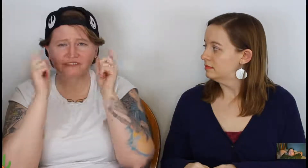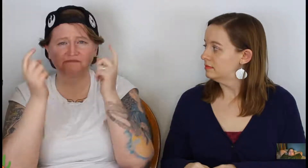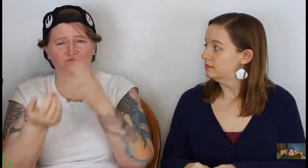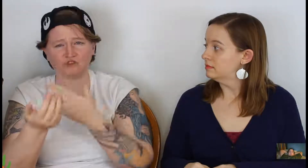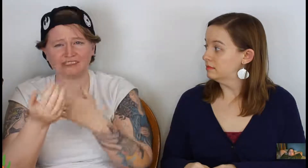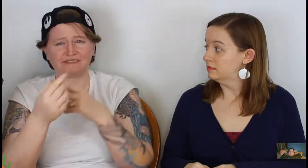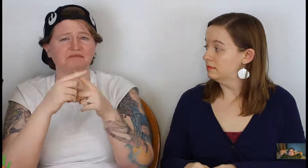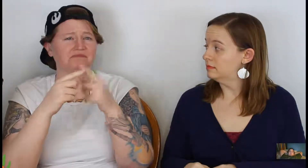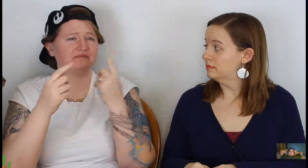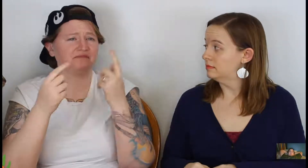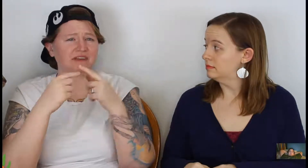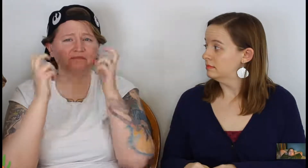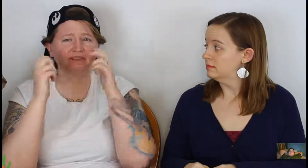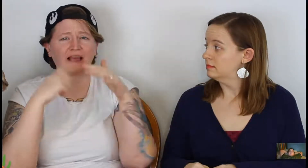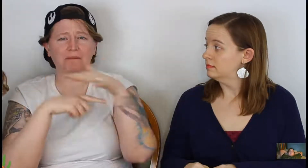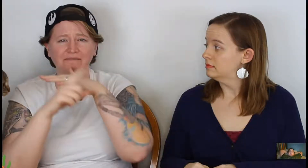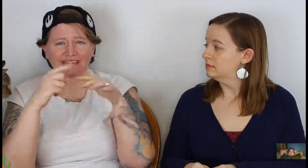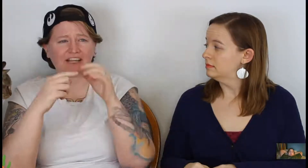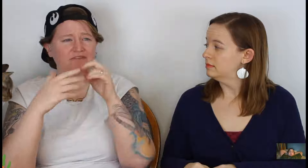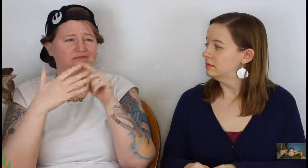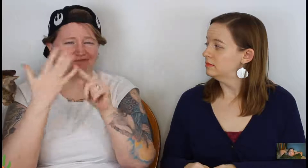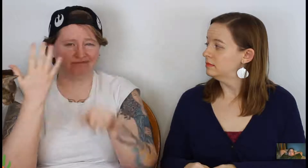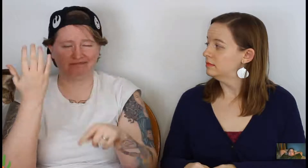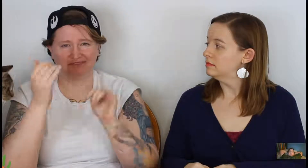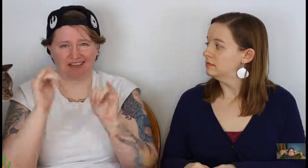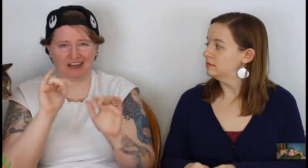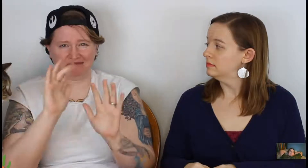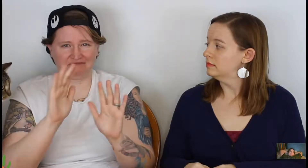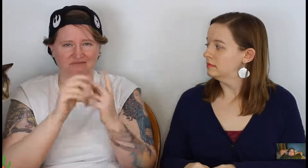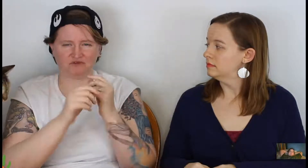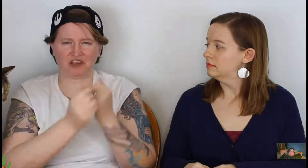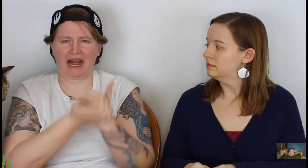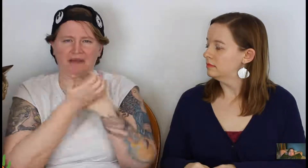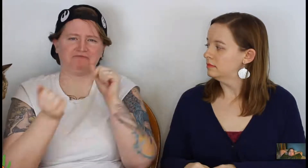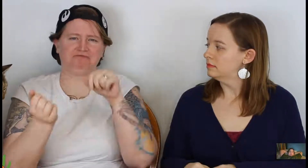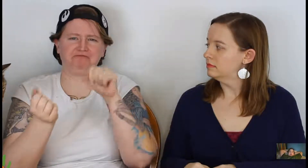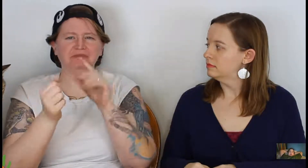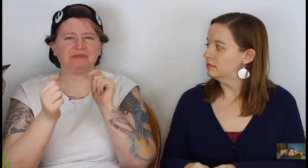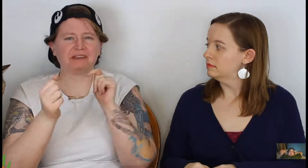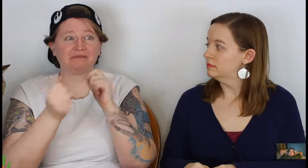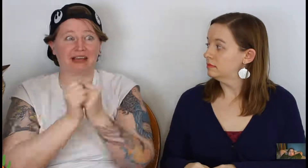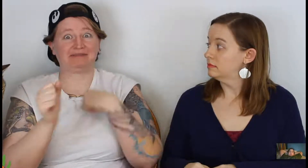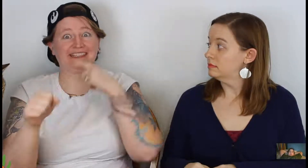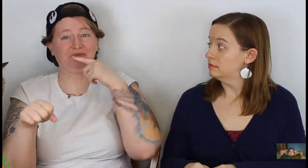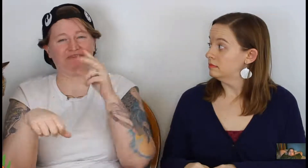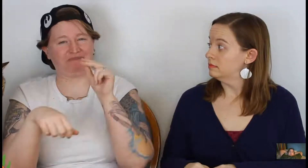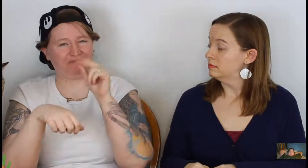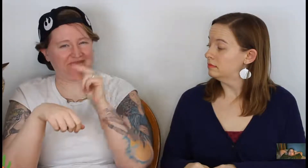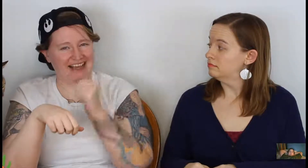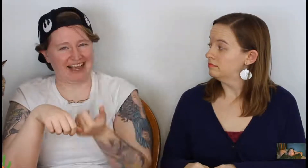just a tool. I mean, I have hearing aids. I use them for environmental sounds and stuff like that, but they are helpful to me,